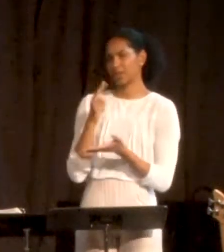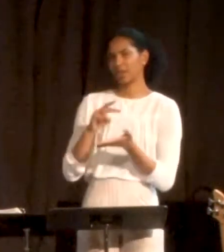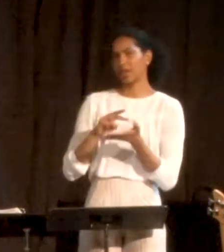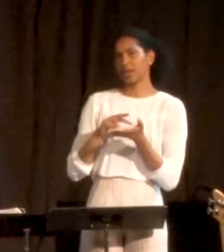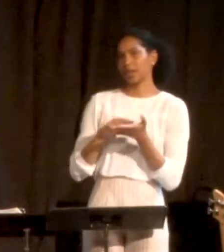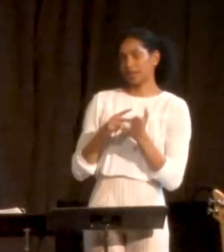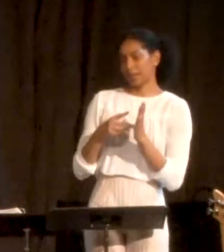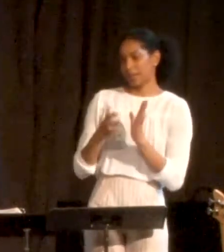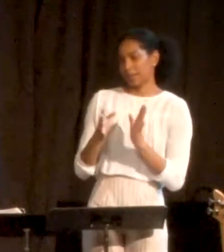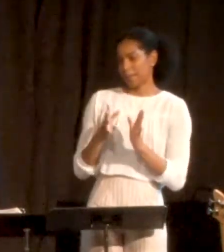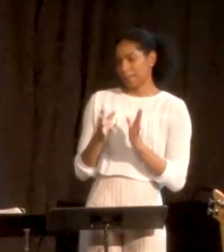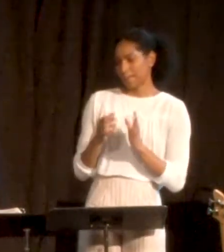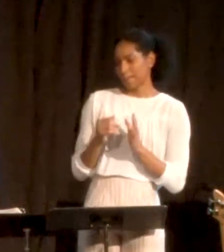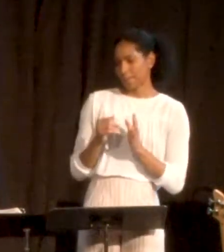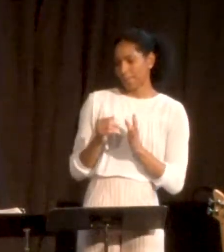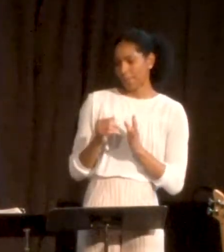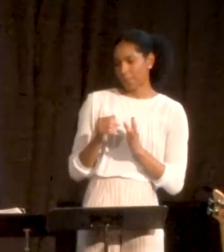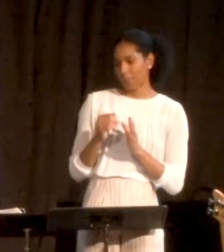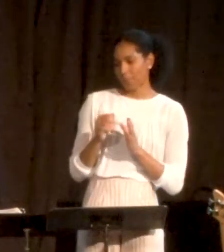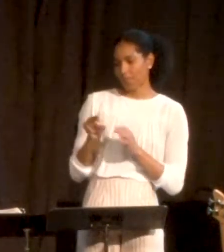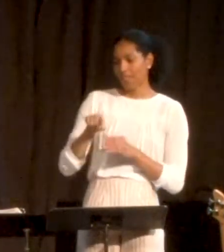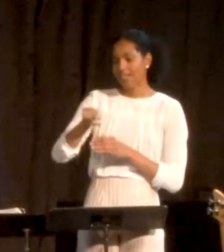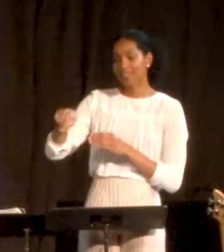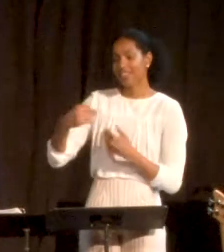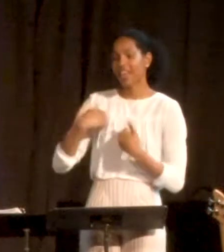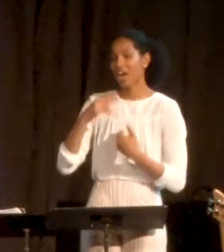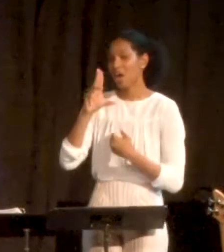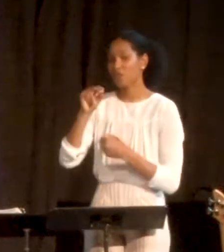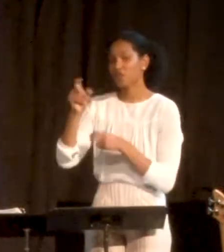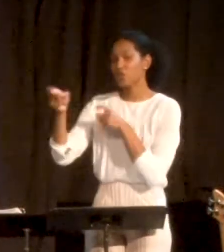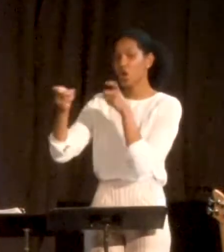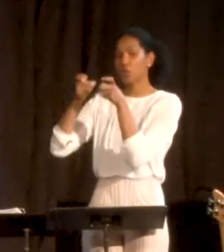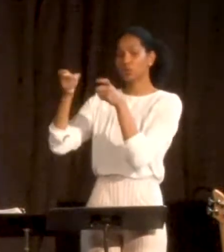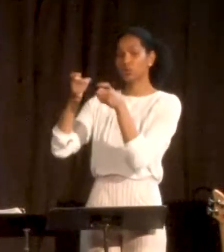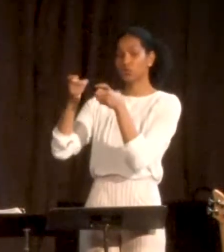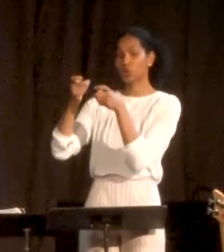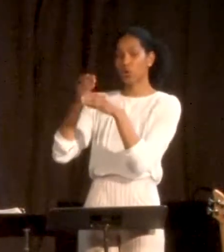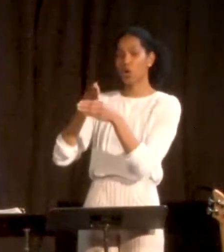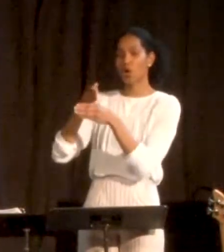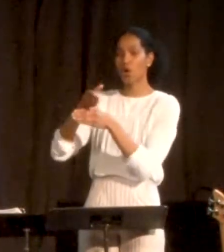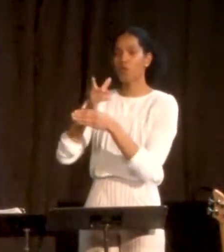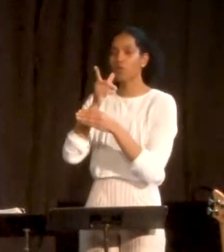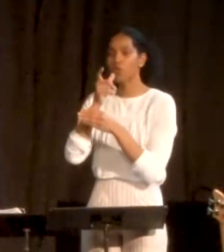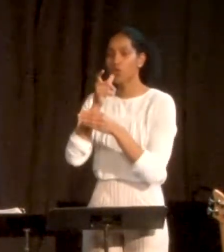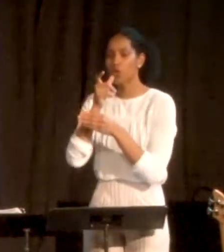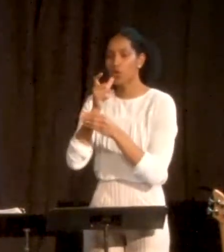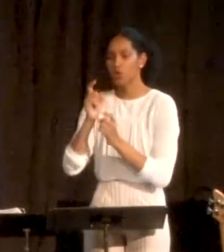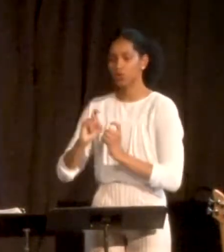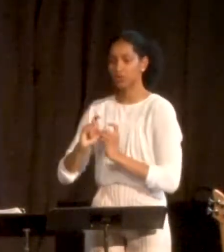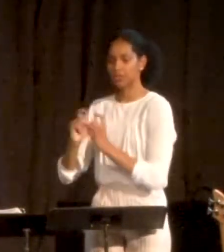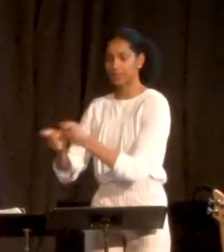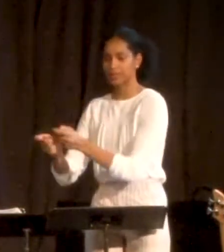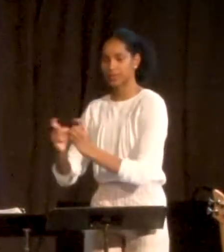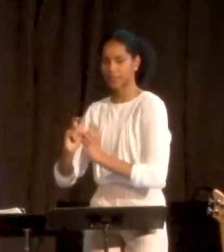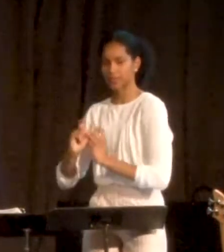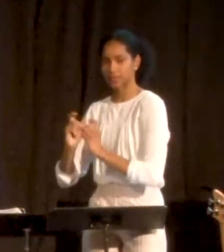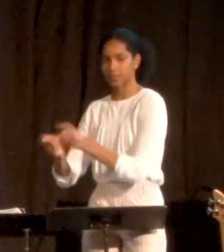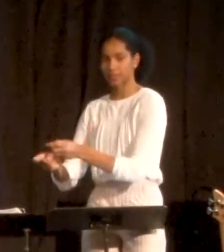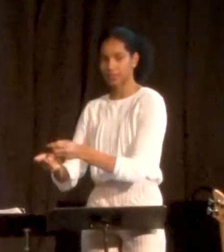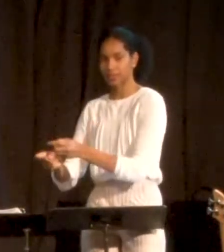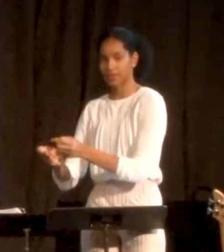Can you see that? The administration and the distribution of